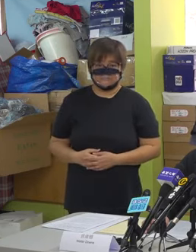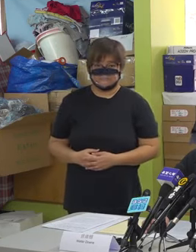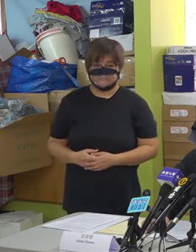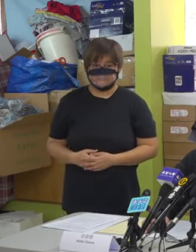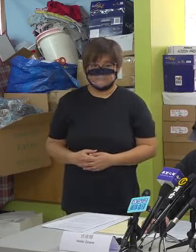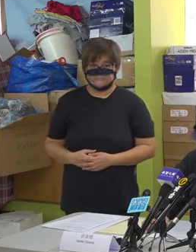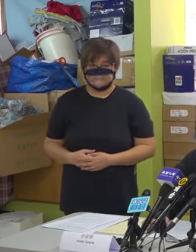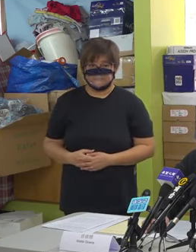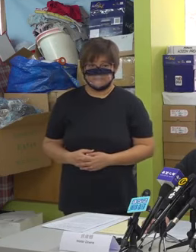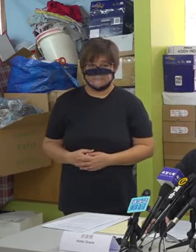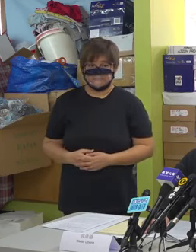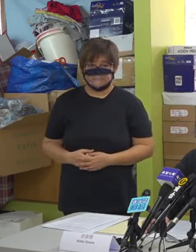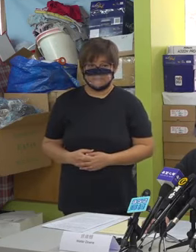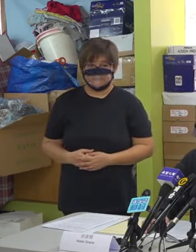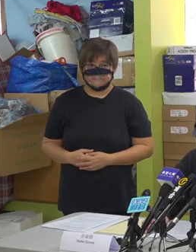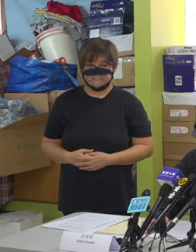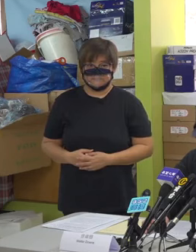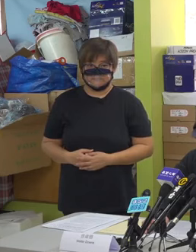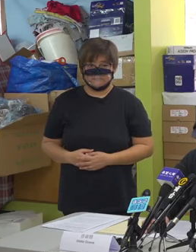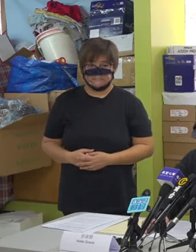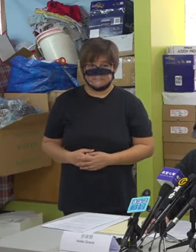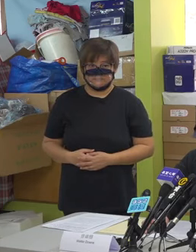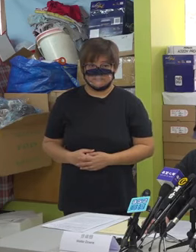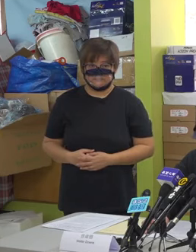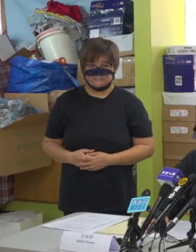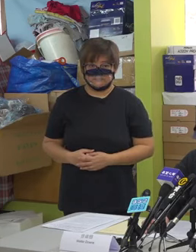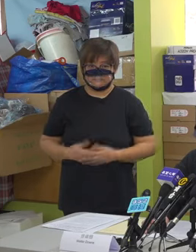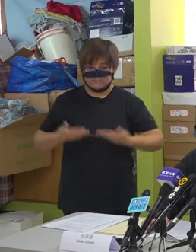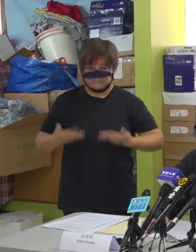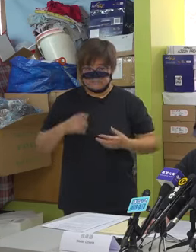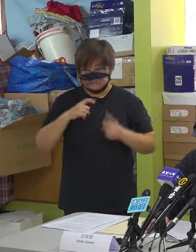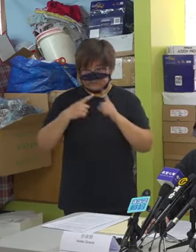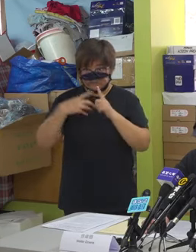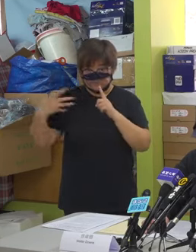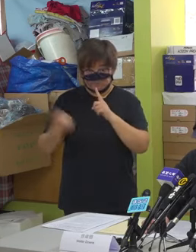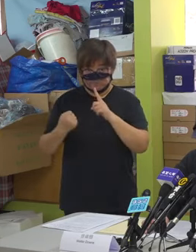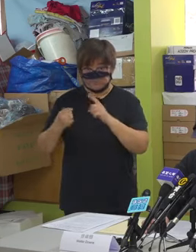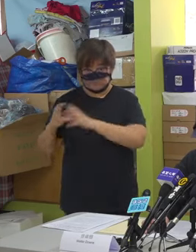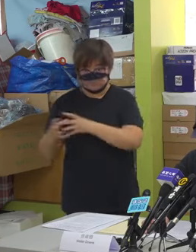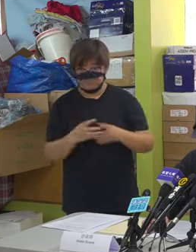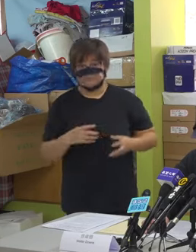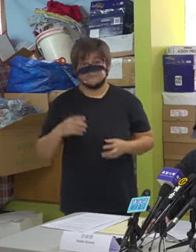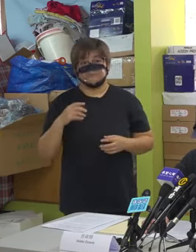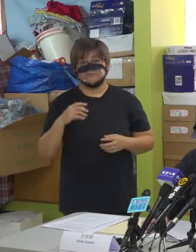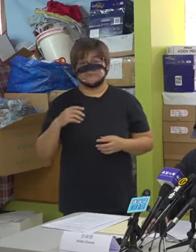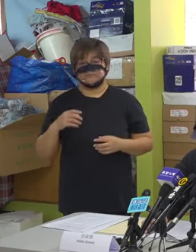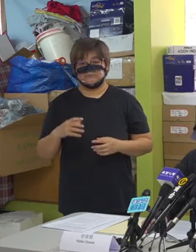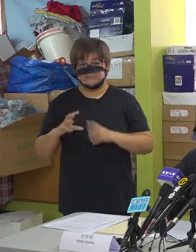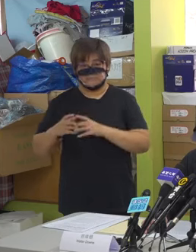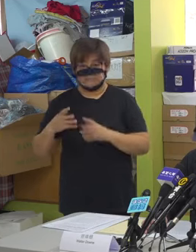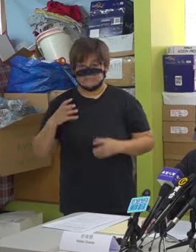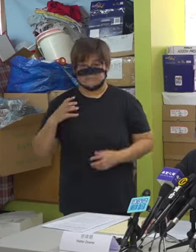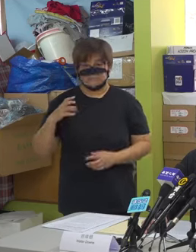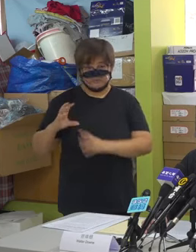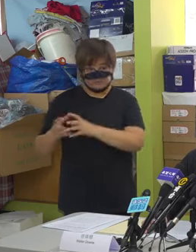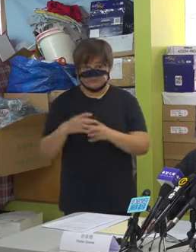fraud, for justice. Human rights concerned groups such as the Sounds of Silenced and the Civil Rights Observer has been submitting